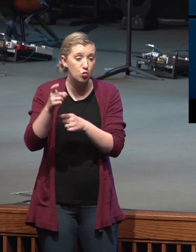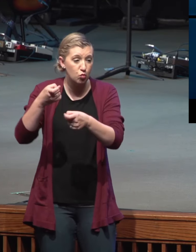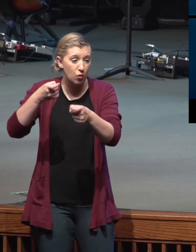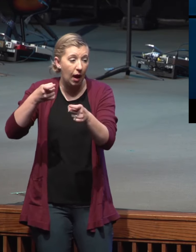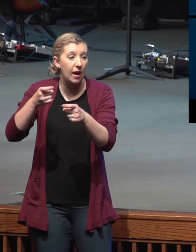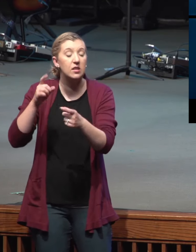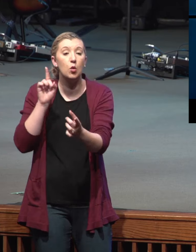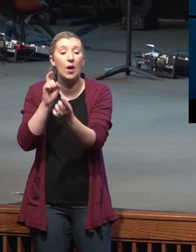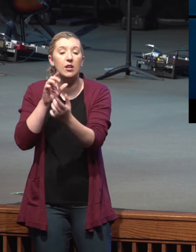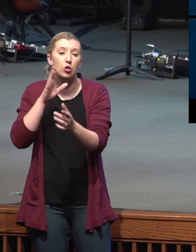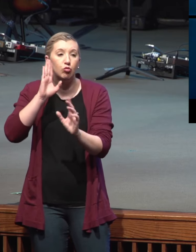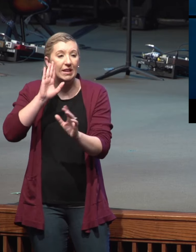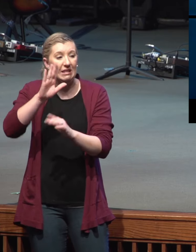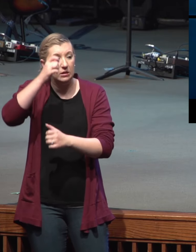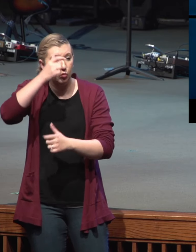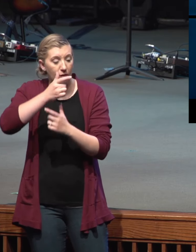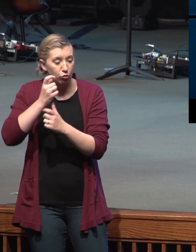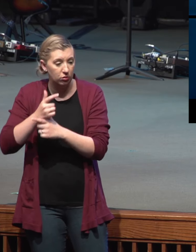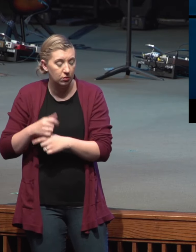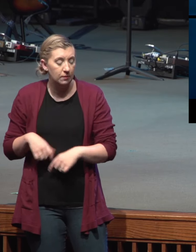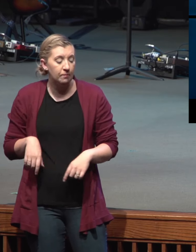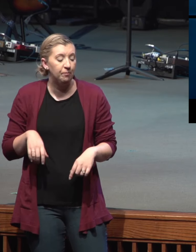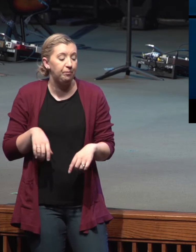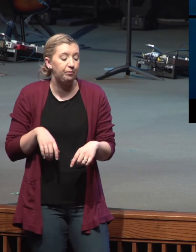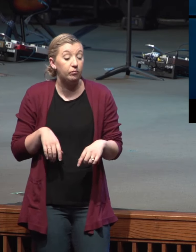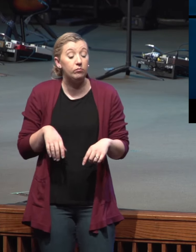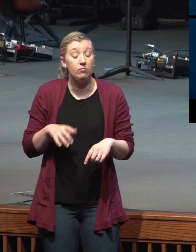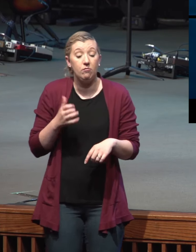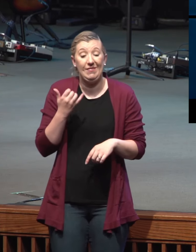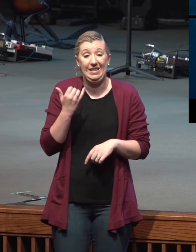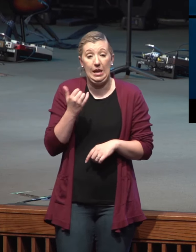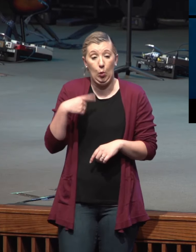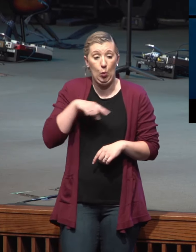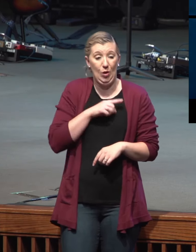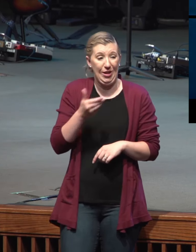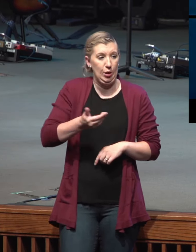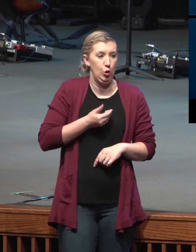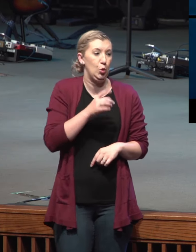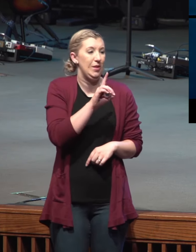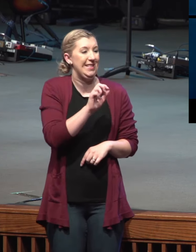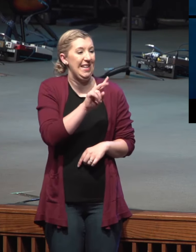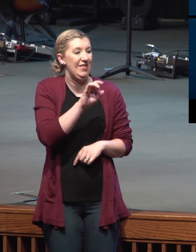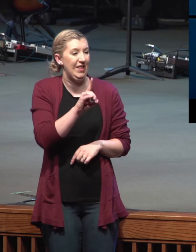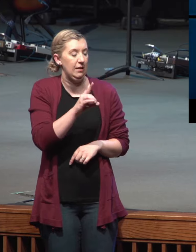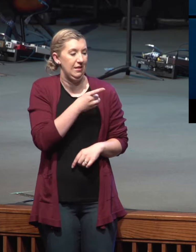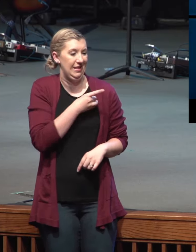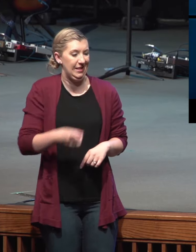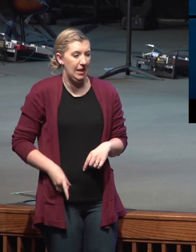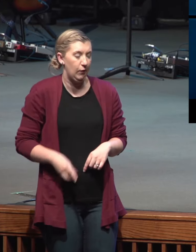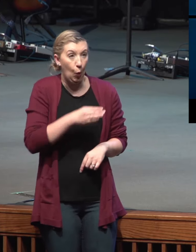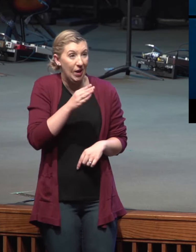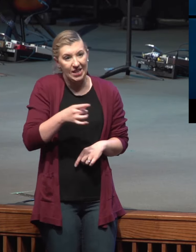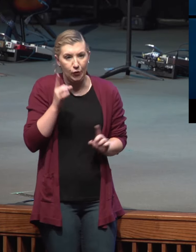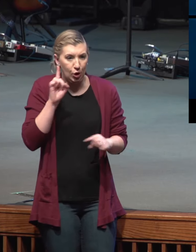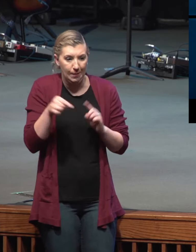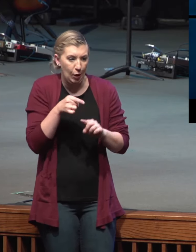and greeted his brothers. Now we're introduced to David as if we've never heard about him